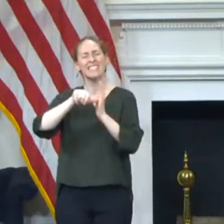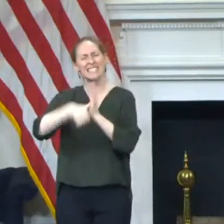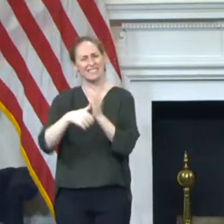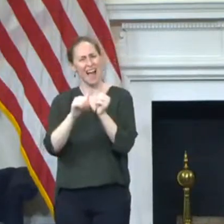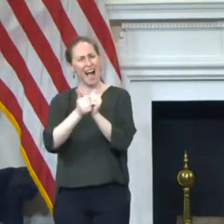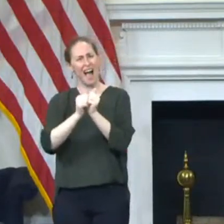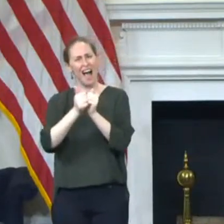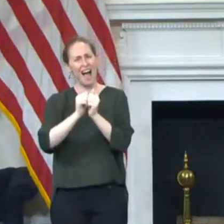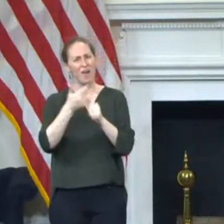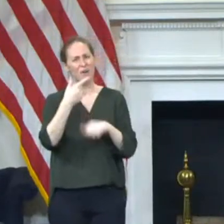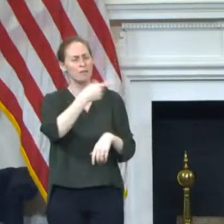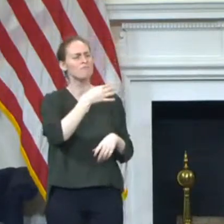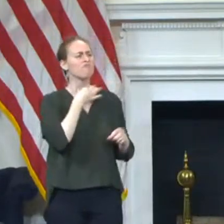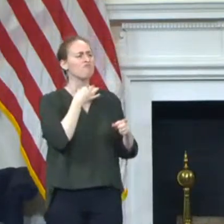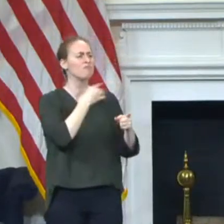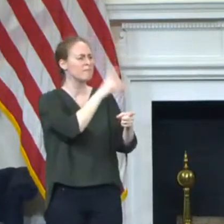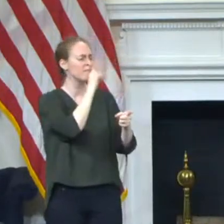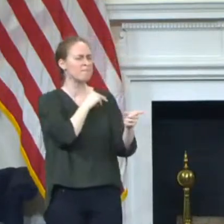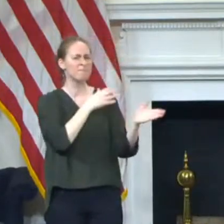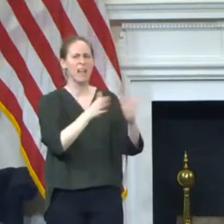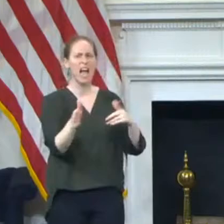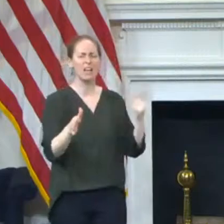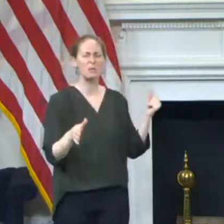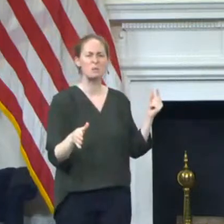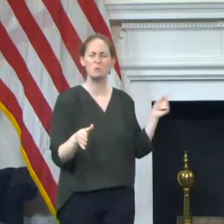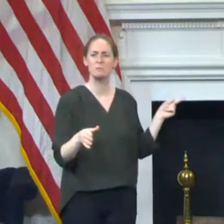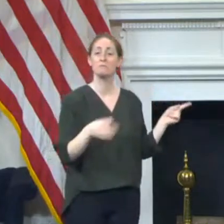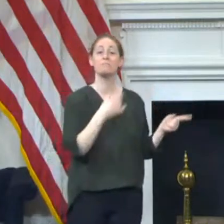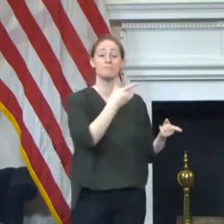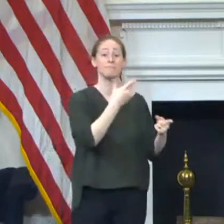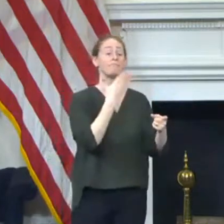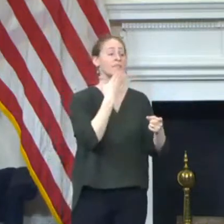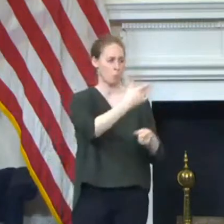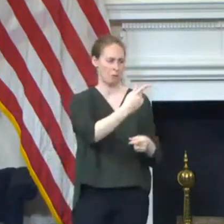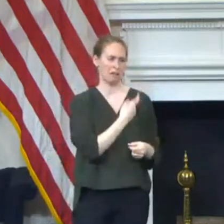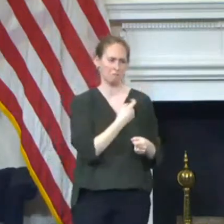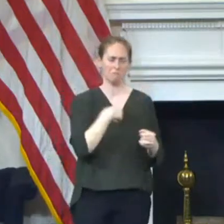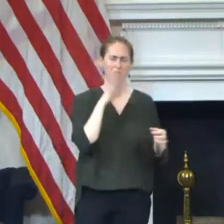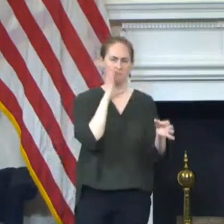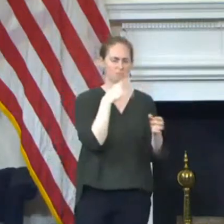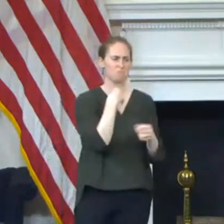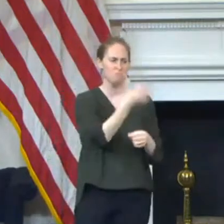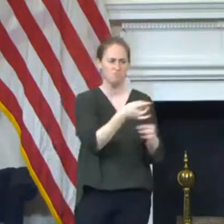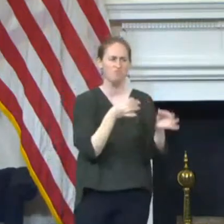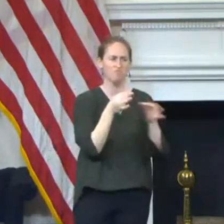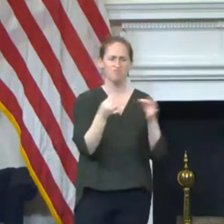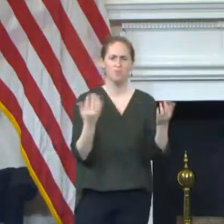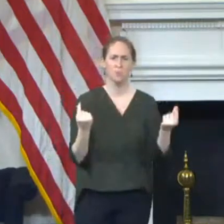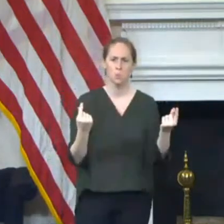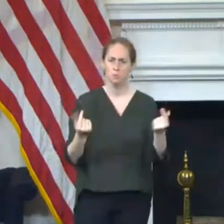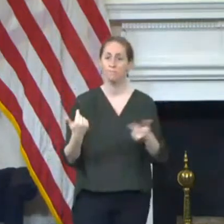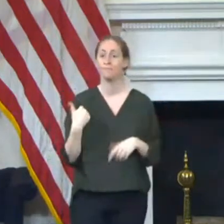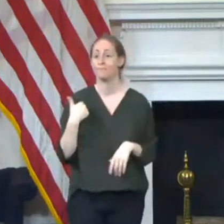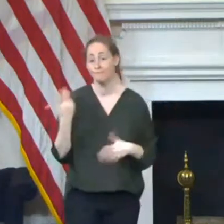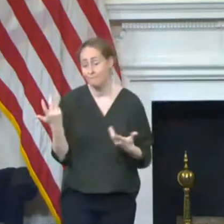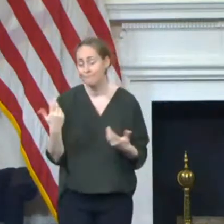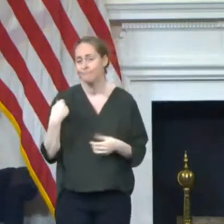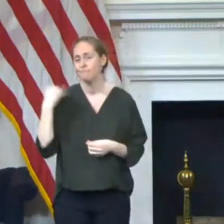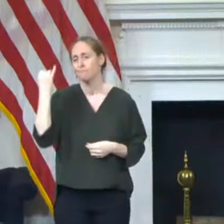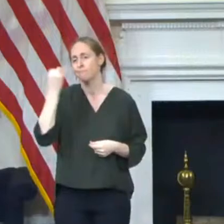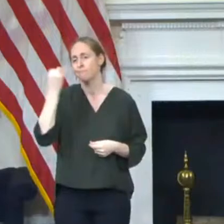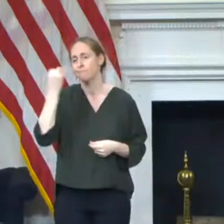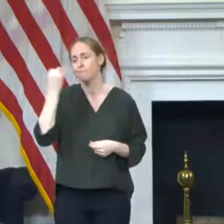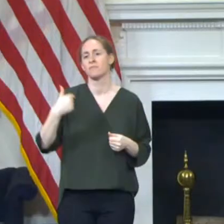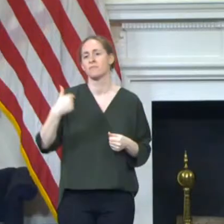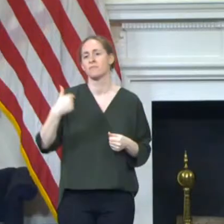Well, it's a great question. Thank you for asking that because I am taking my own advice. We actually were hoping to